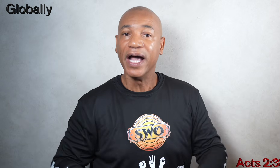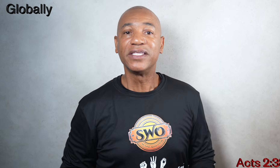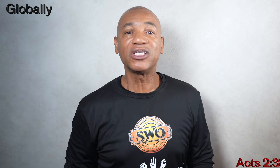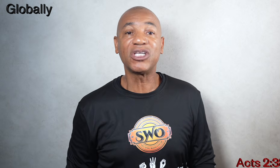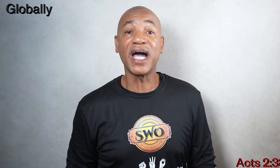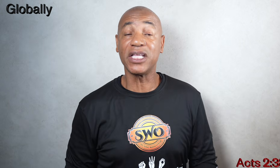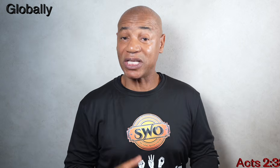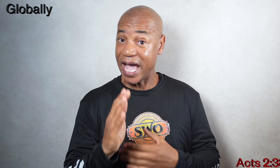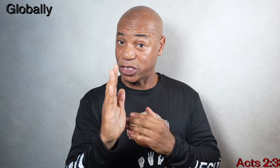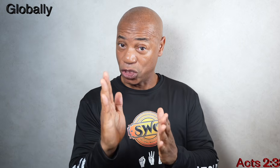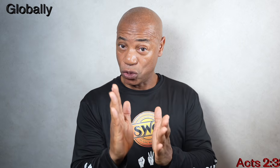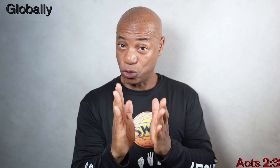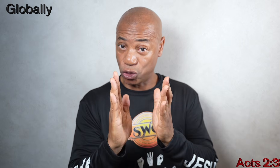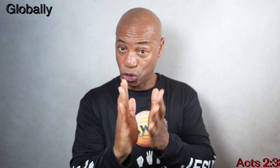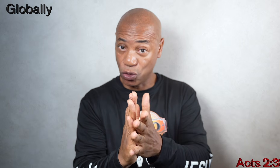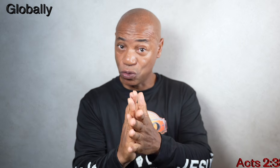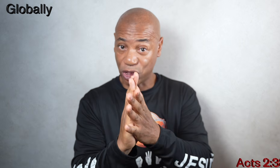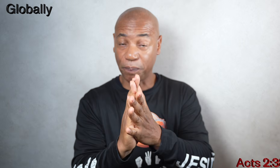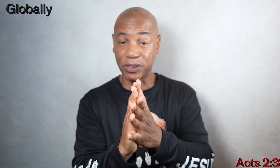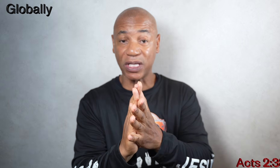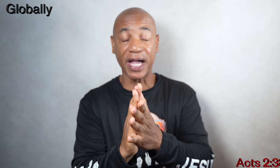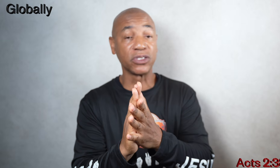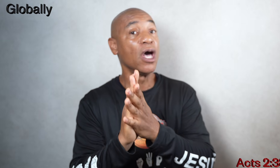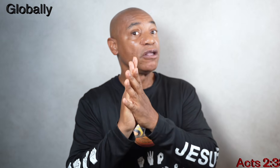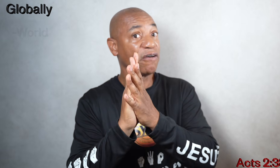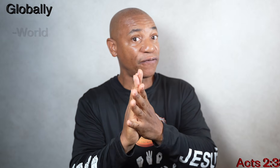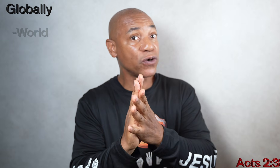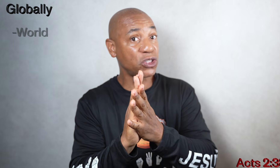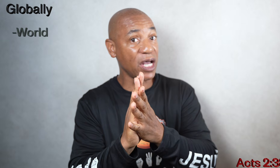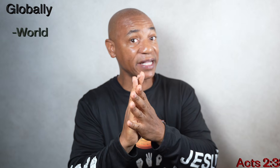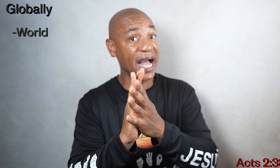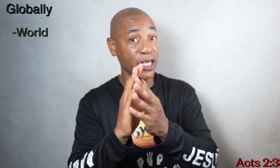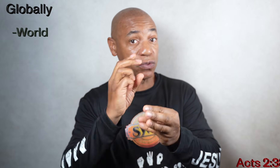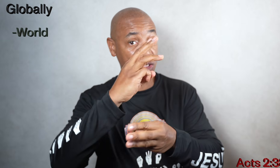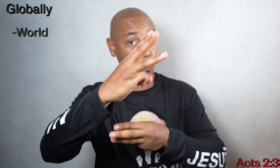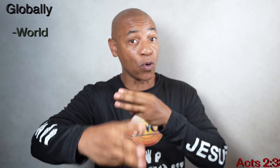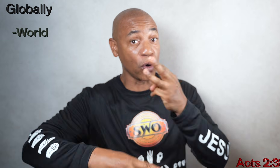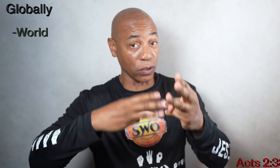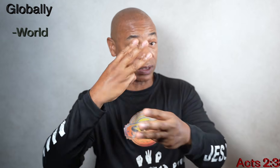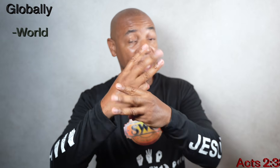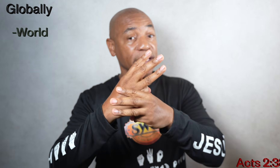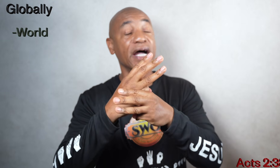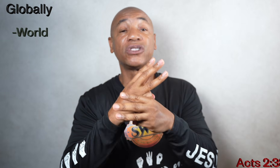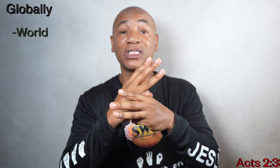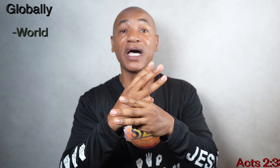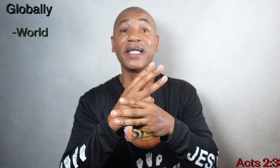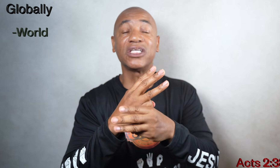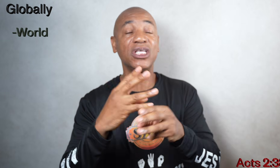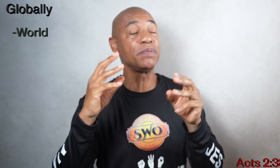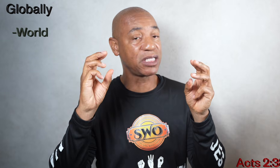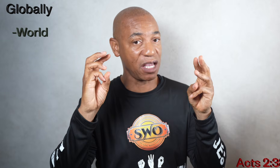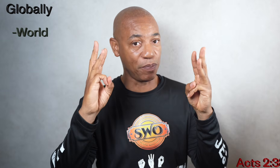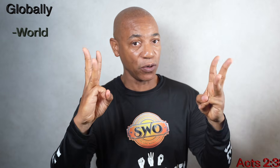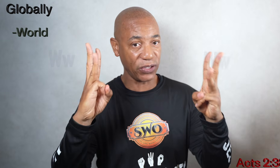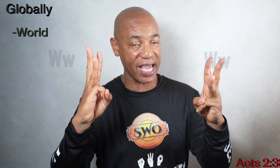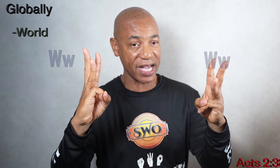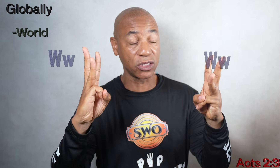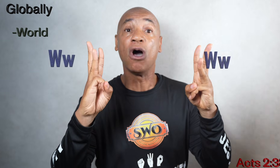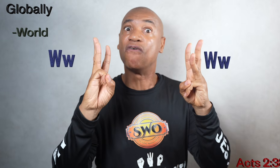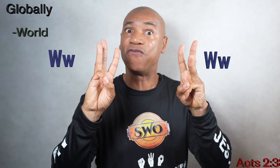To sign this, I actually use two separate signs. The first sign I use is world. Now to sign this, simply take both hands,